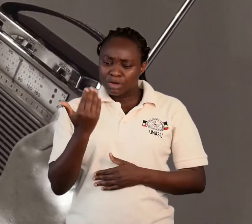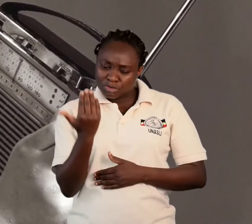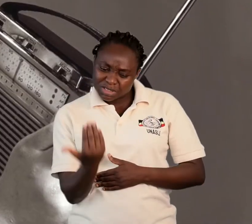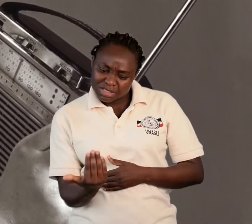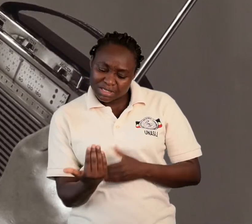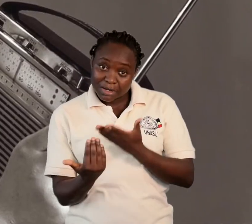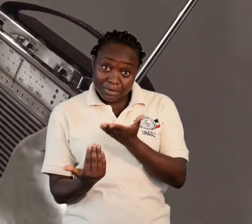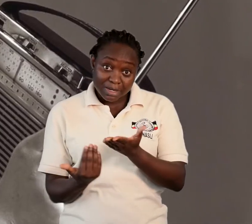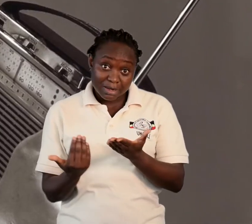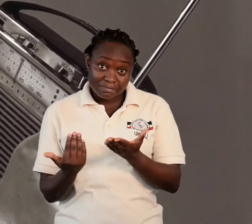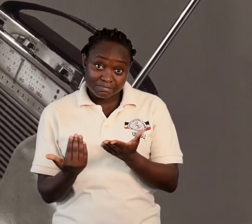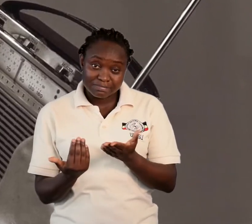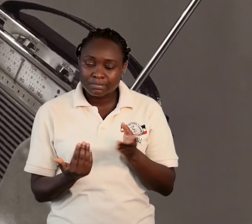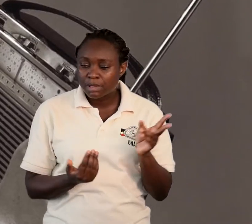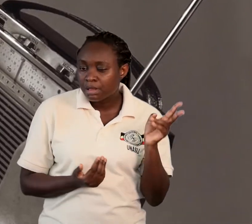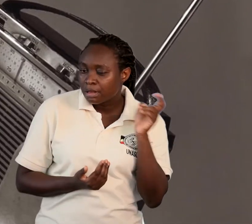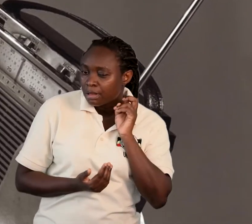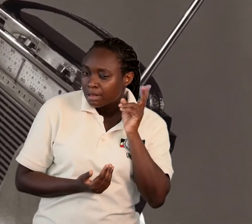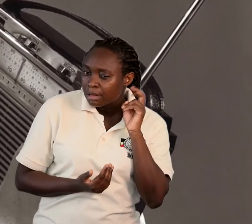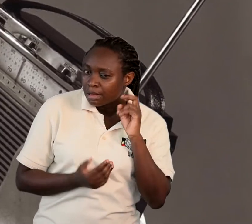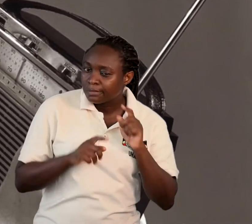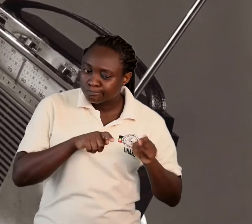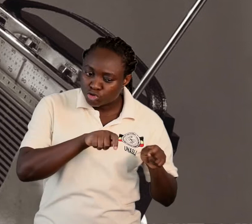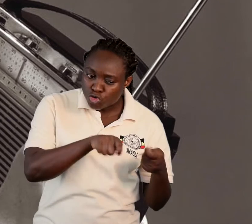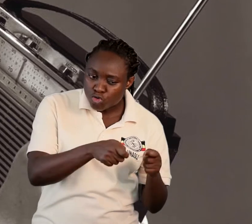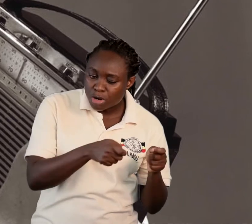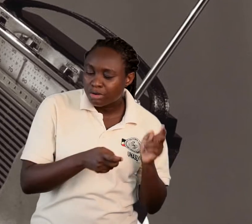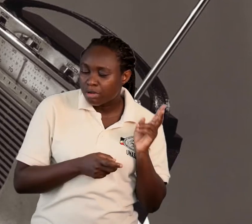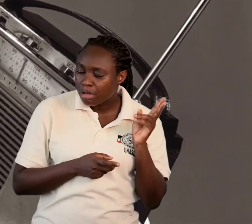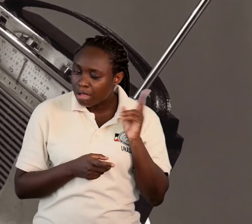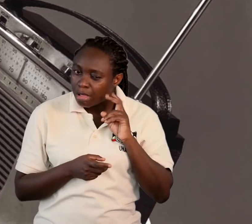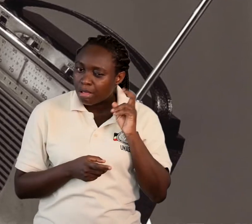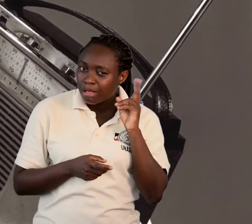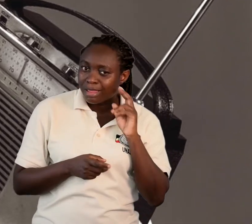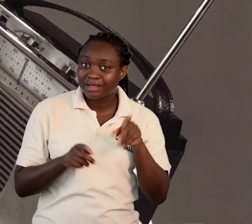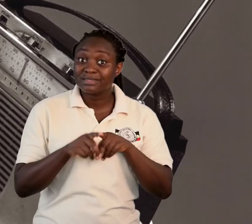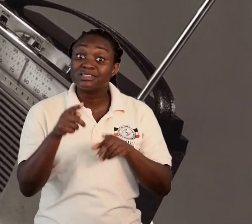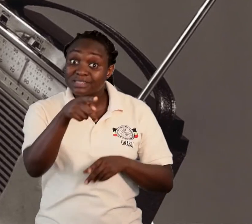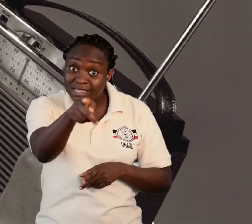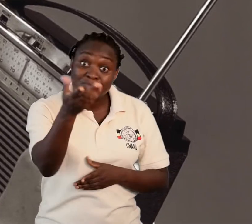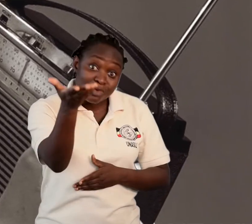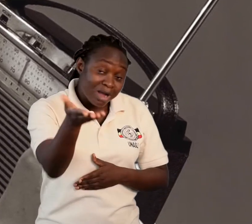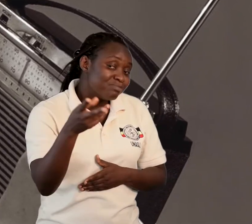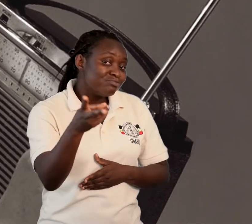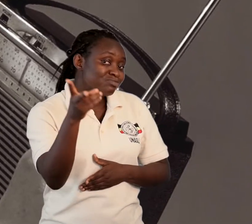listening to the radio, like you are listening to my voice.